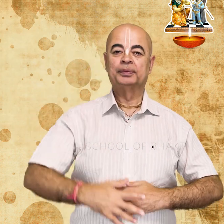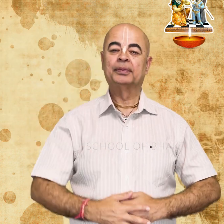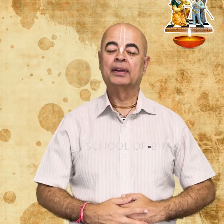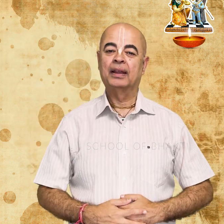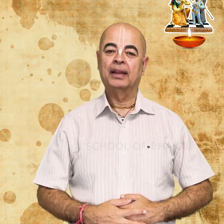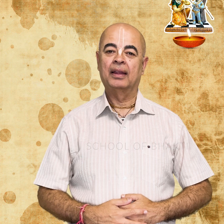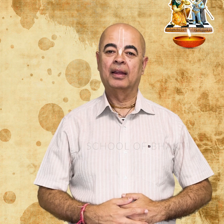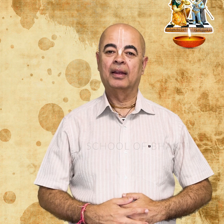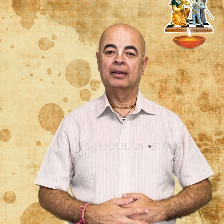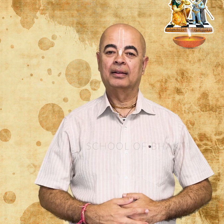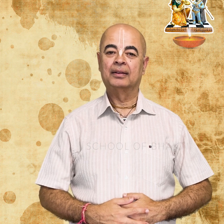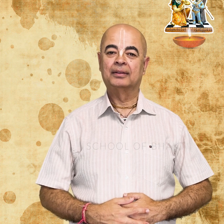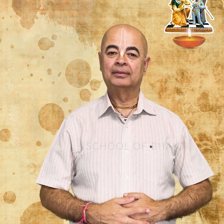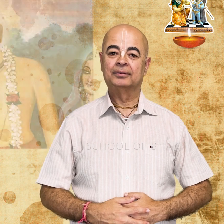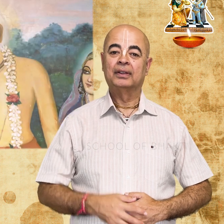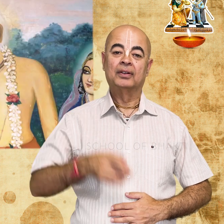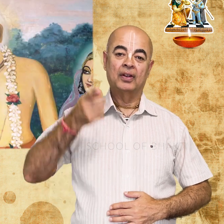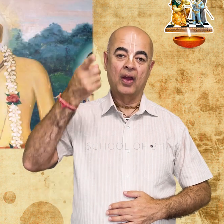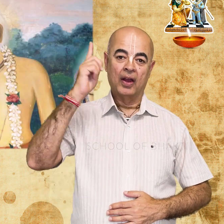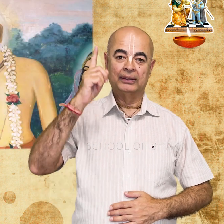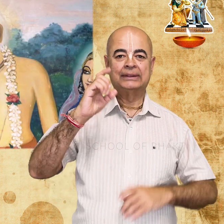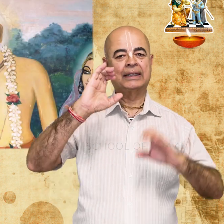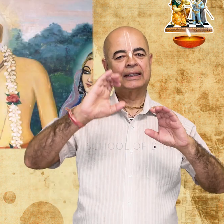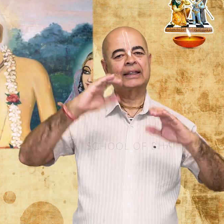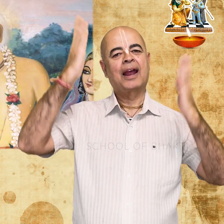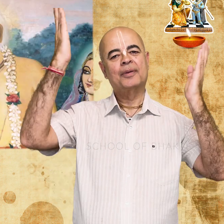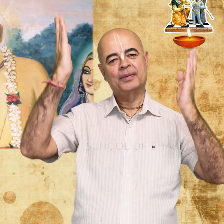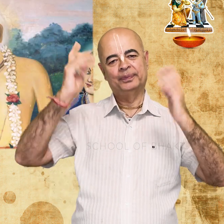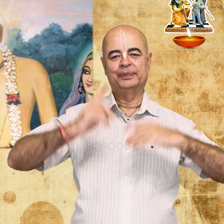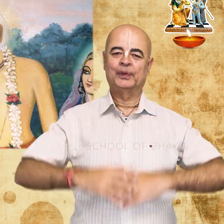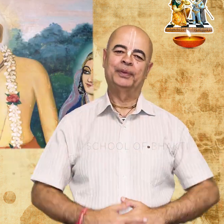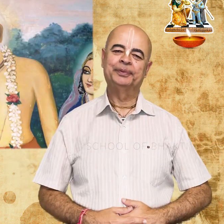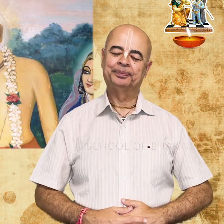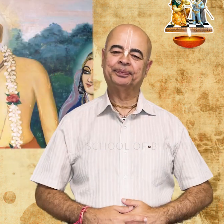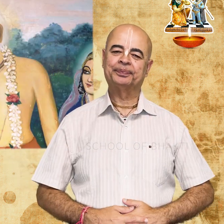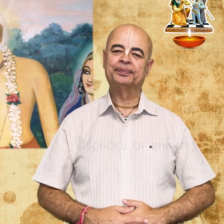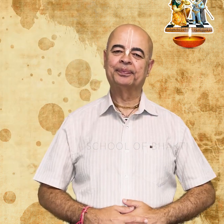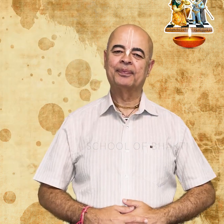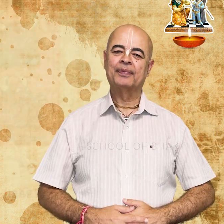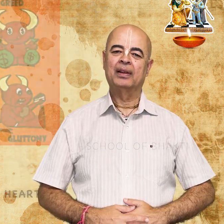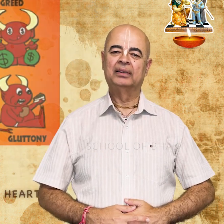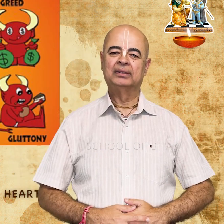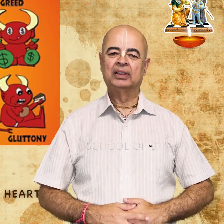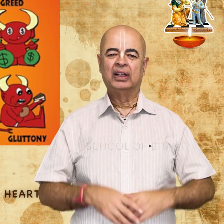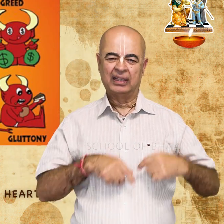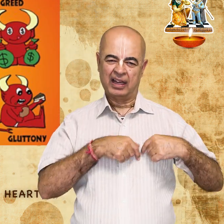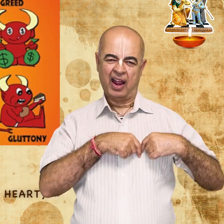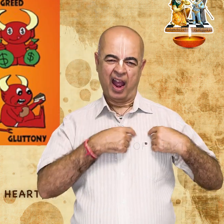Thank you.